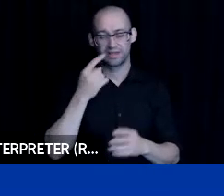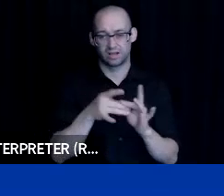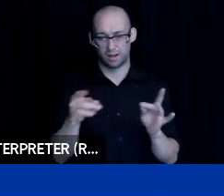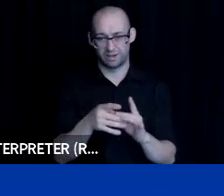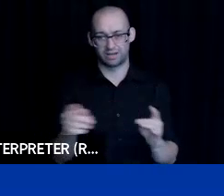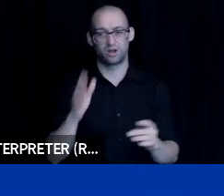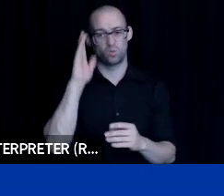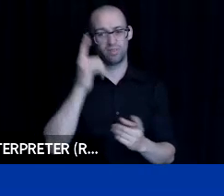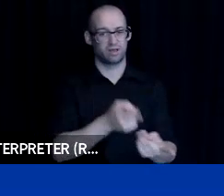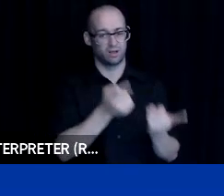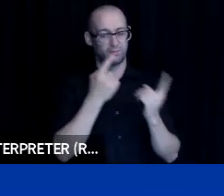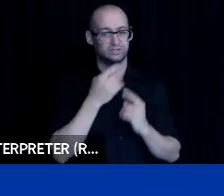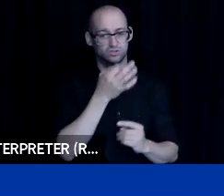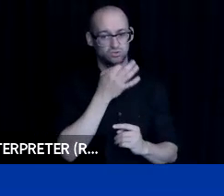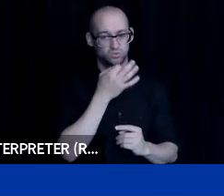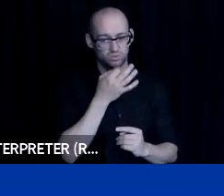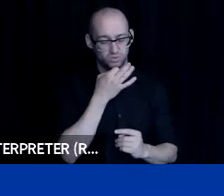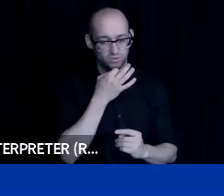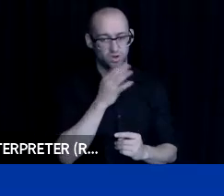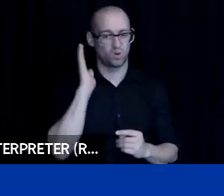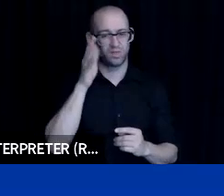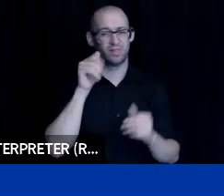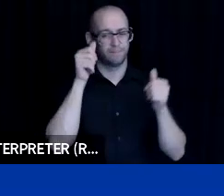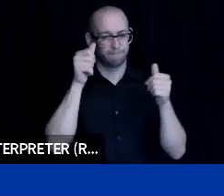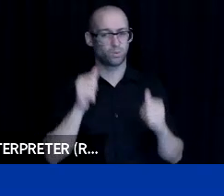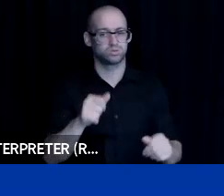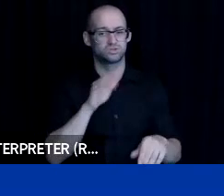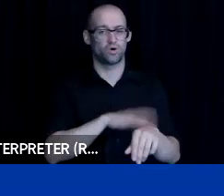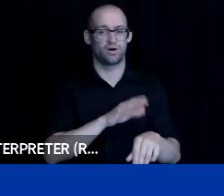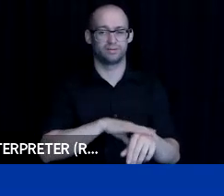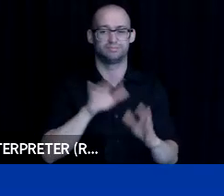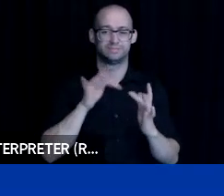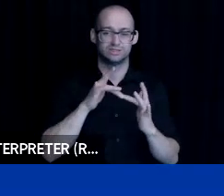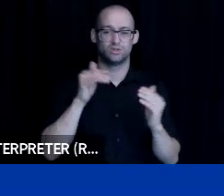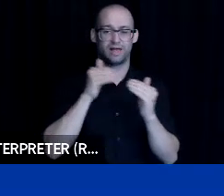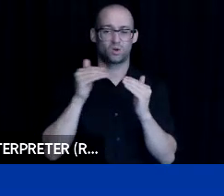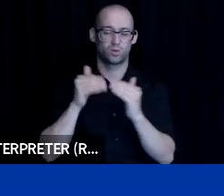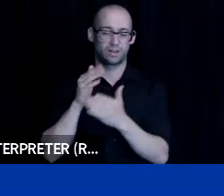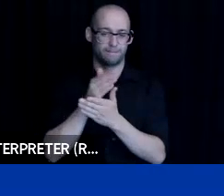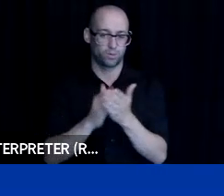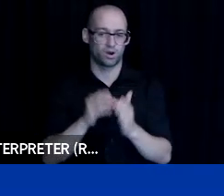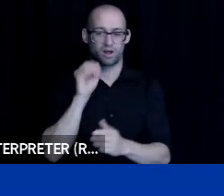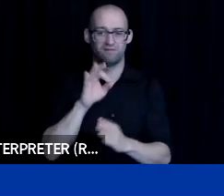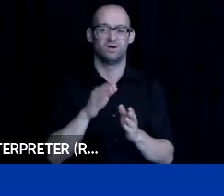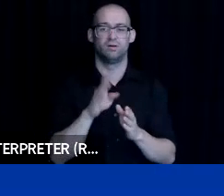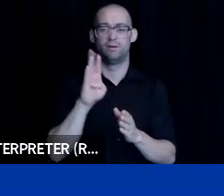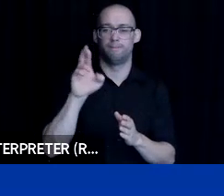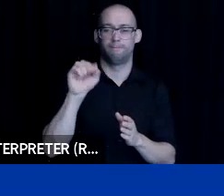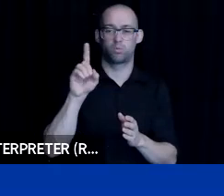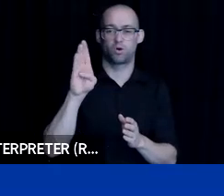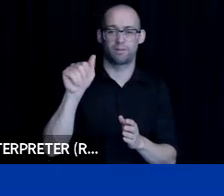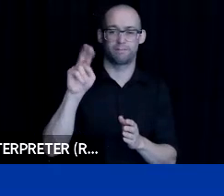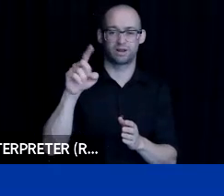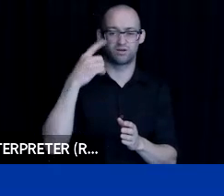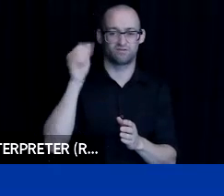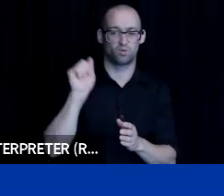be most likely posted on the digital equity portion of the Broadband for All portal. So you